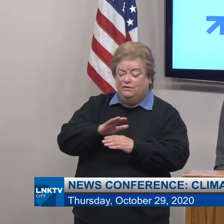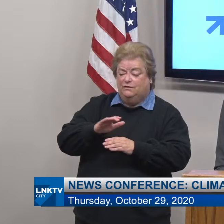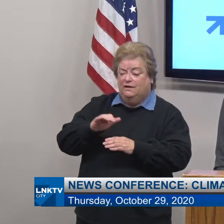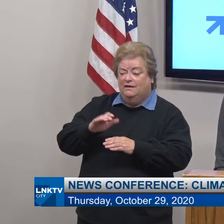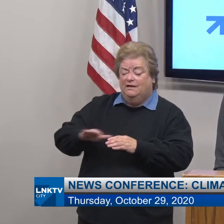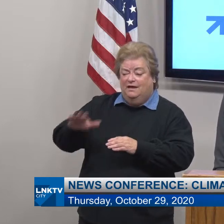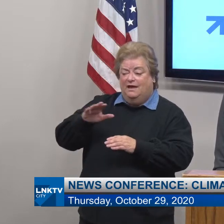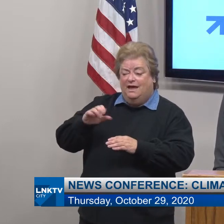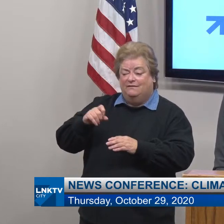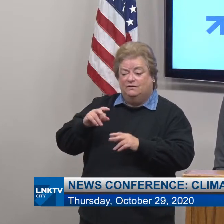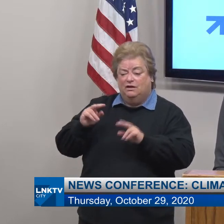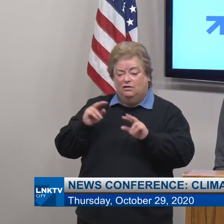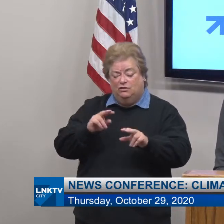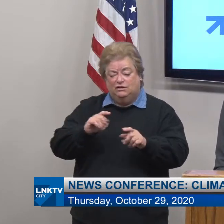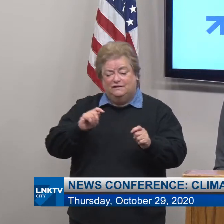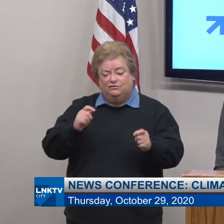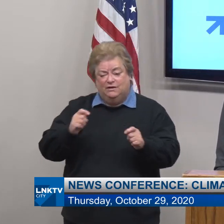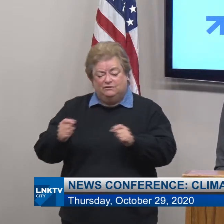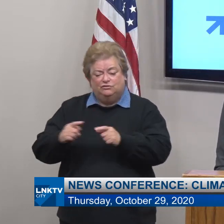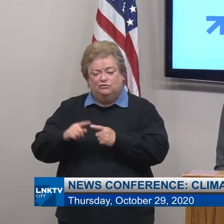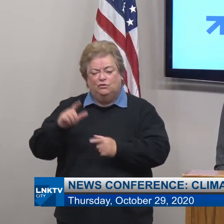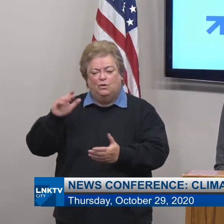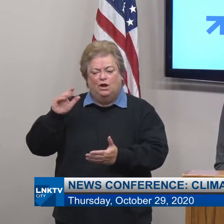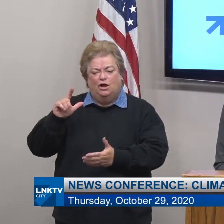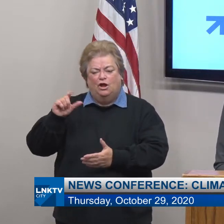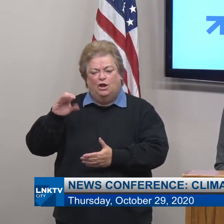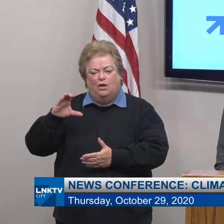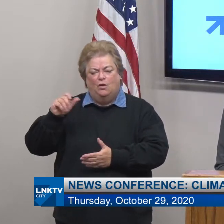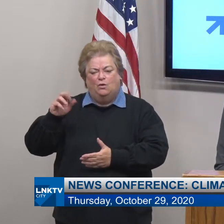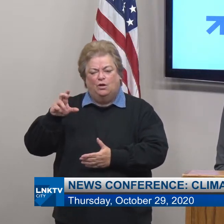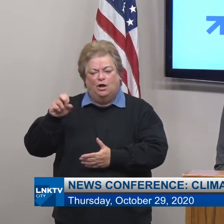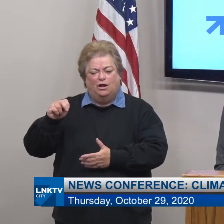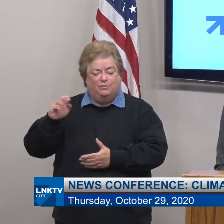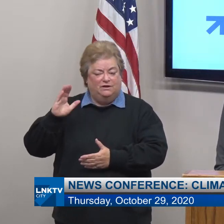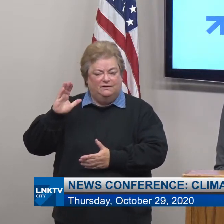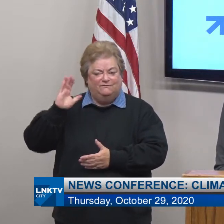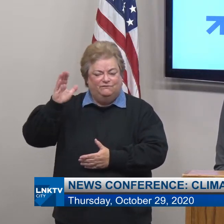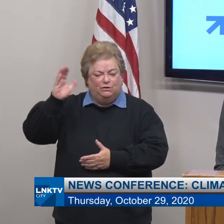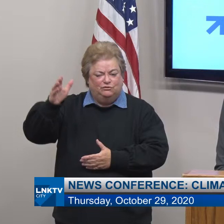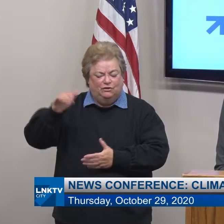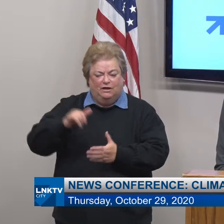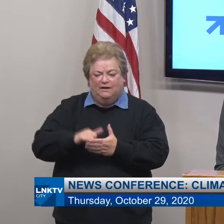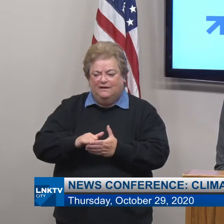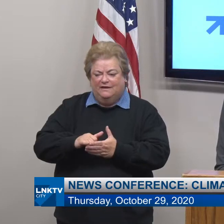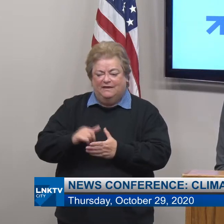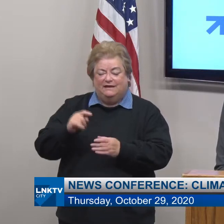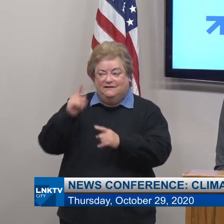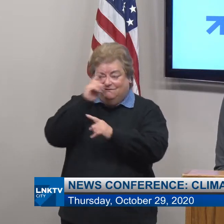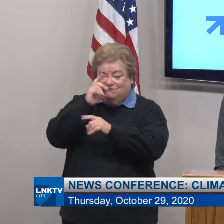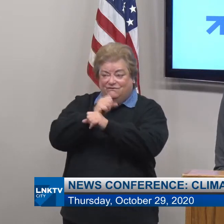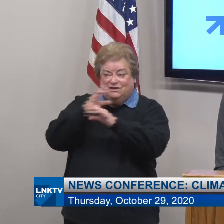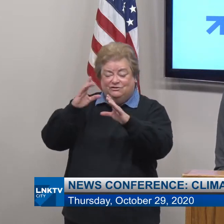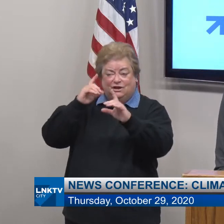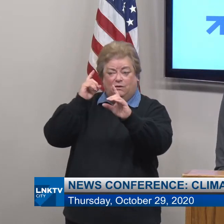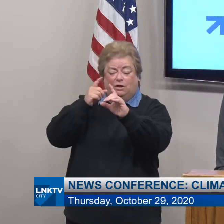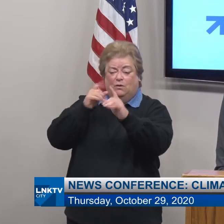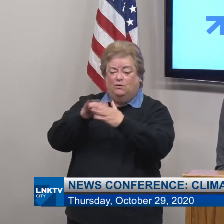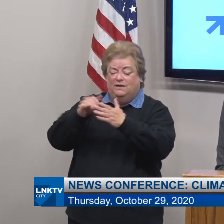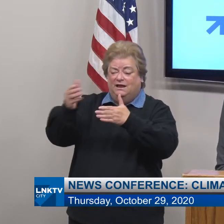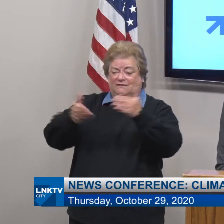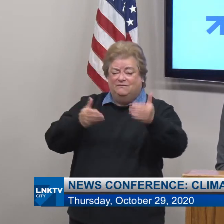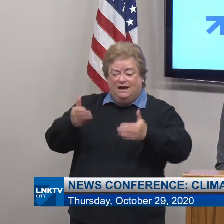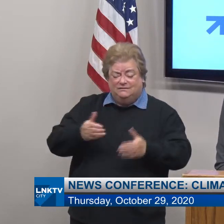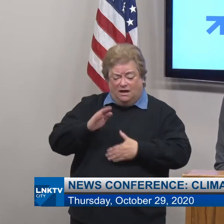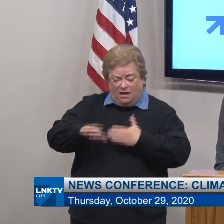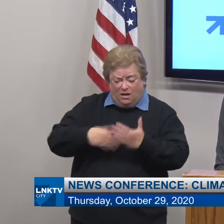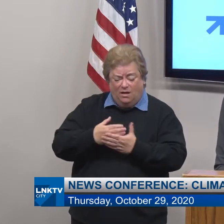world that seek to transition to a low-carbon future. This is an all-encompassing, visionary goal that invites everyone in